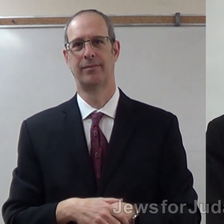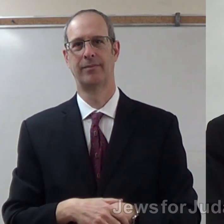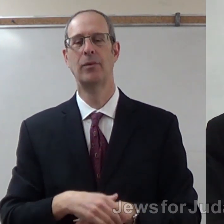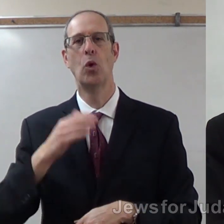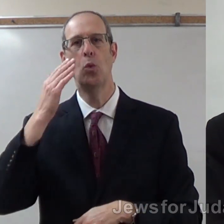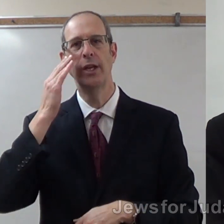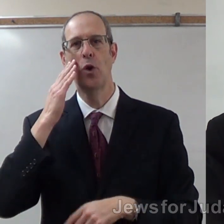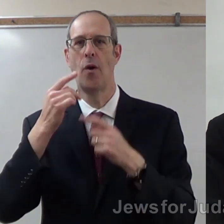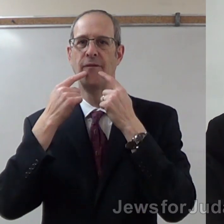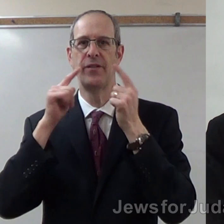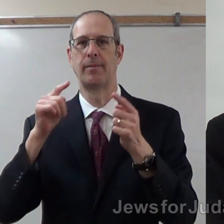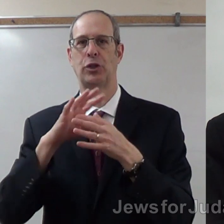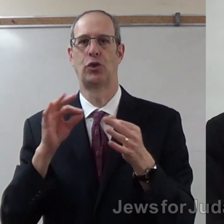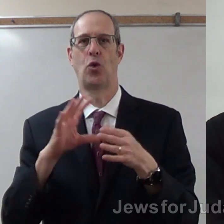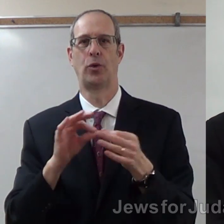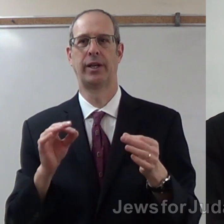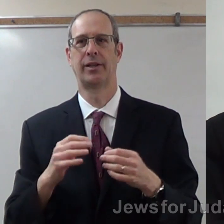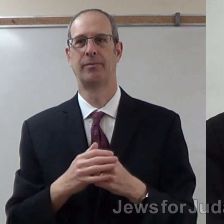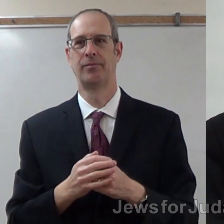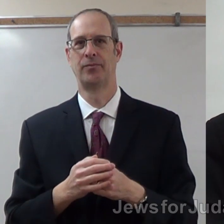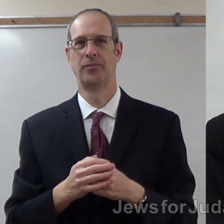We know the famous story